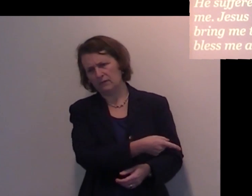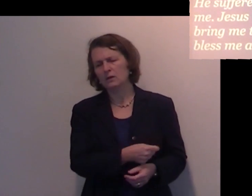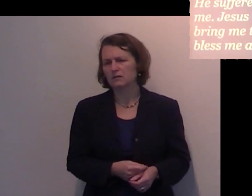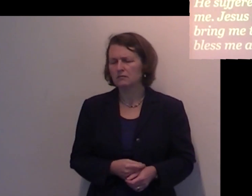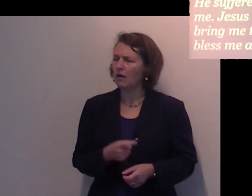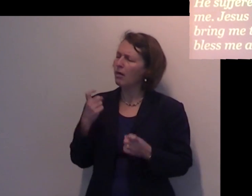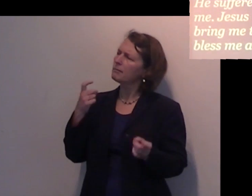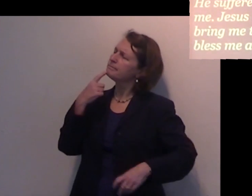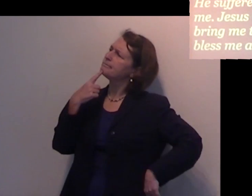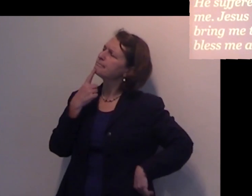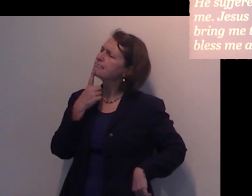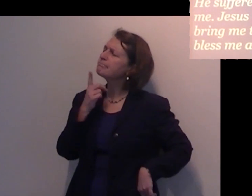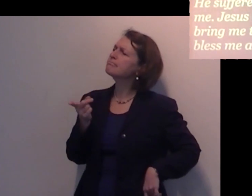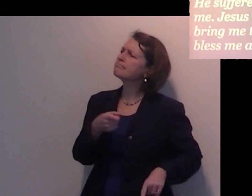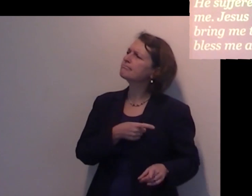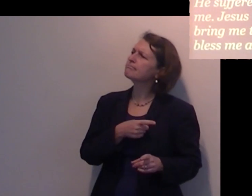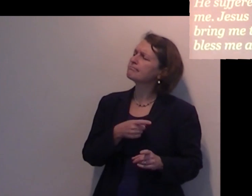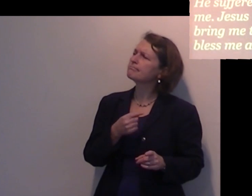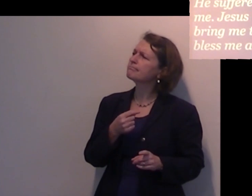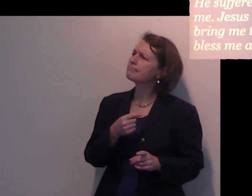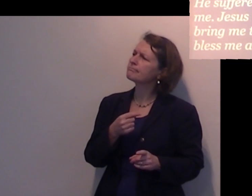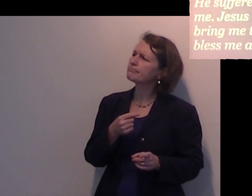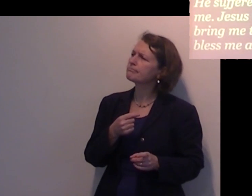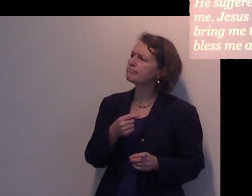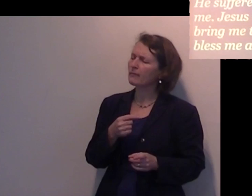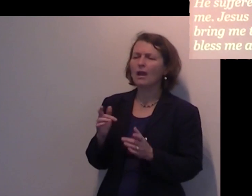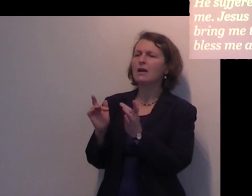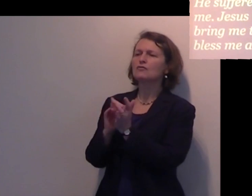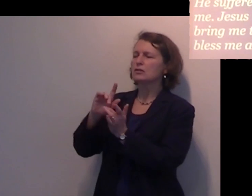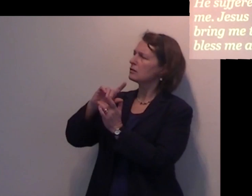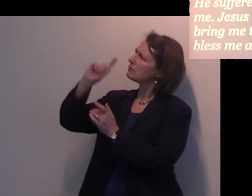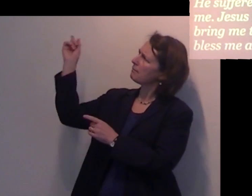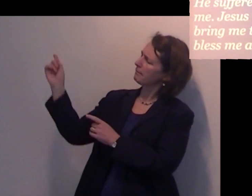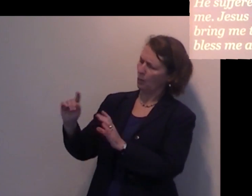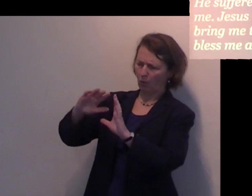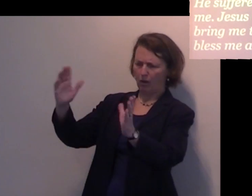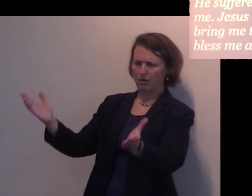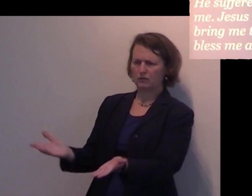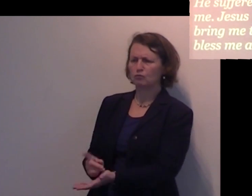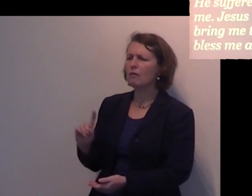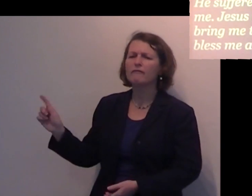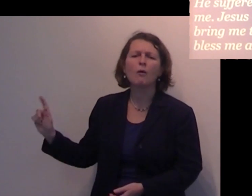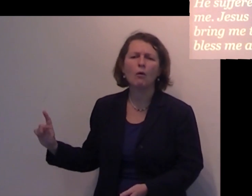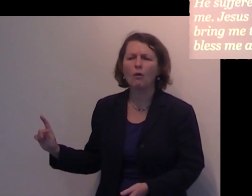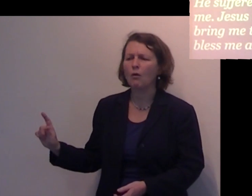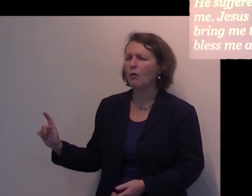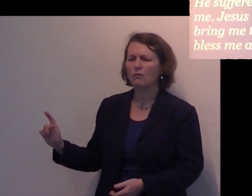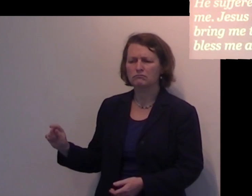They say, quote, Jesus came into the world. He suffered and died.